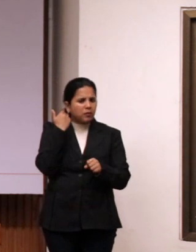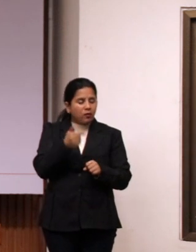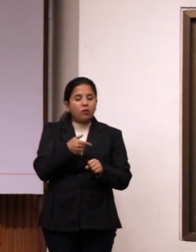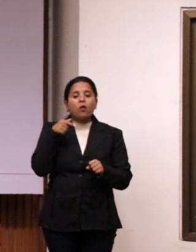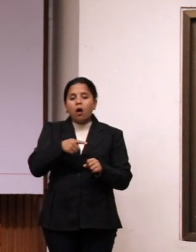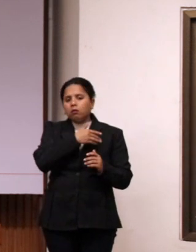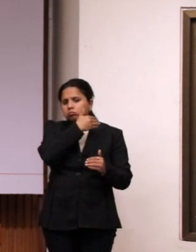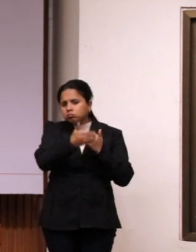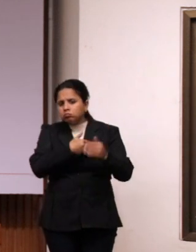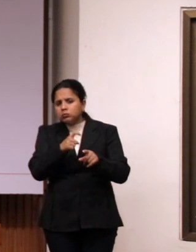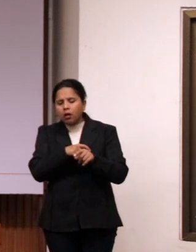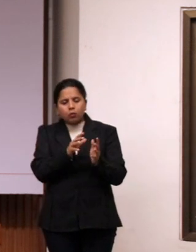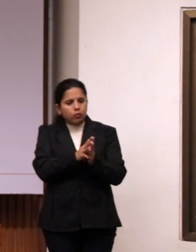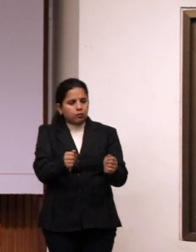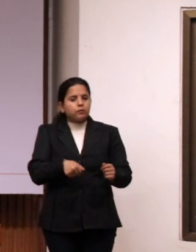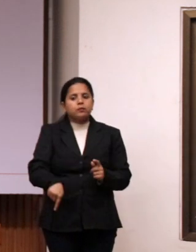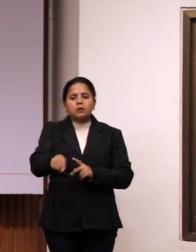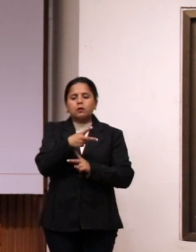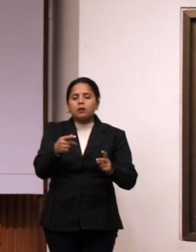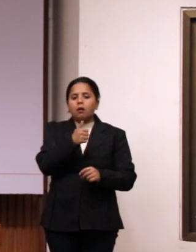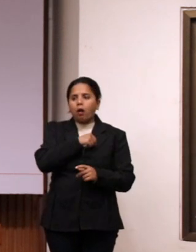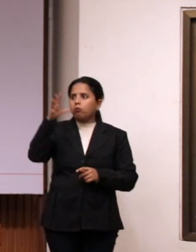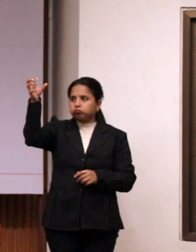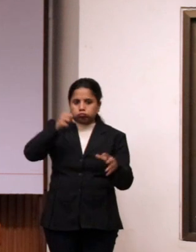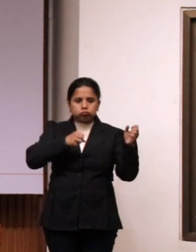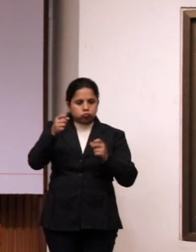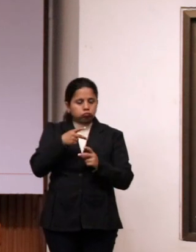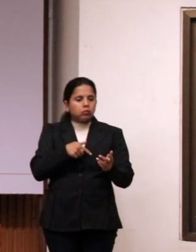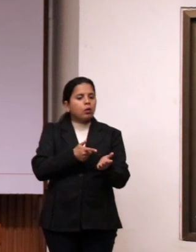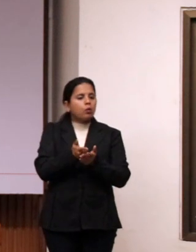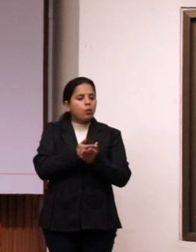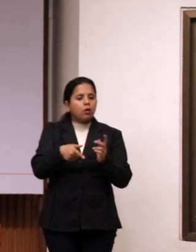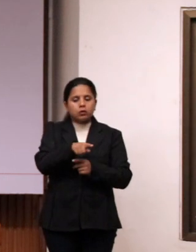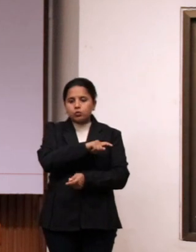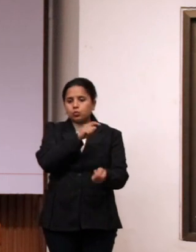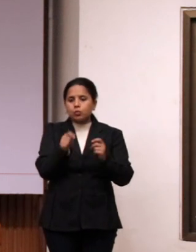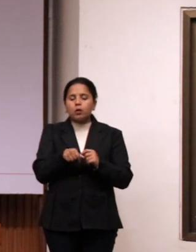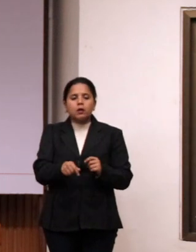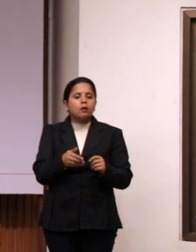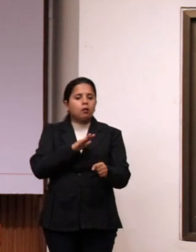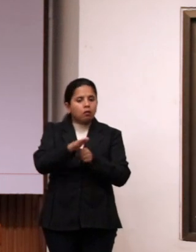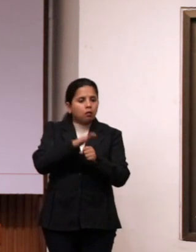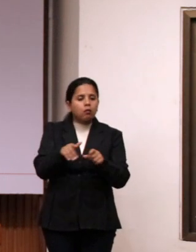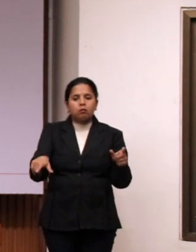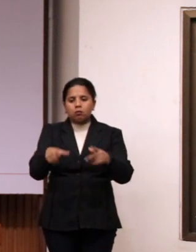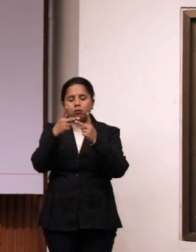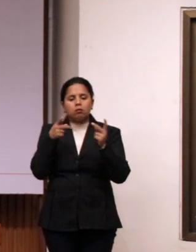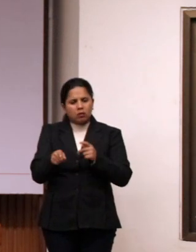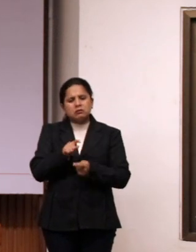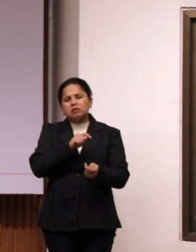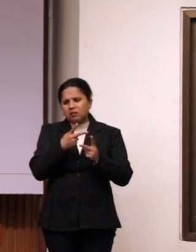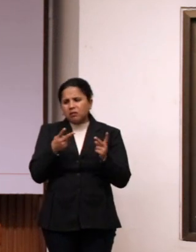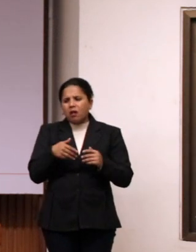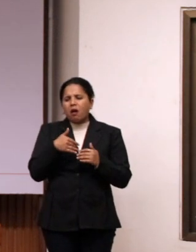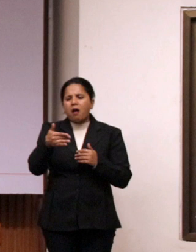succession. Tall grasses, Themeda apluda, killed. Agriculture field converted into woodland. Where Acacia leucofloia, this was